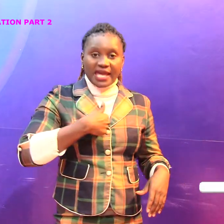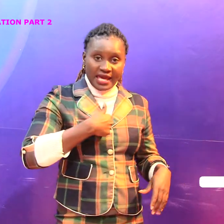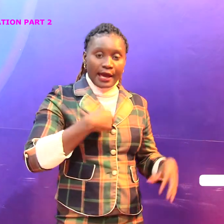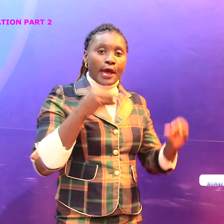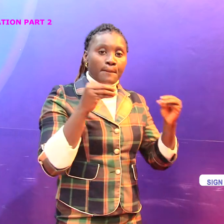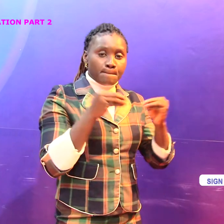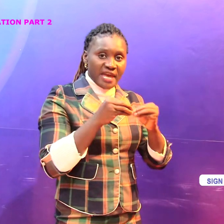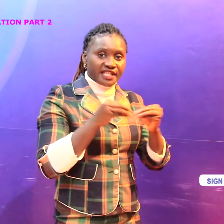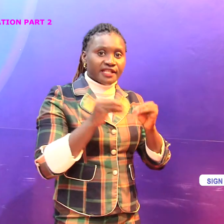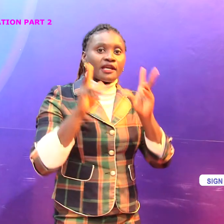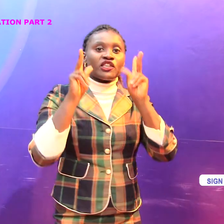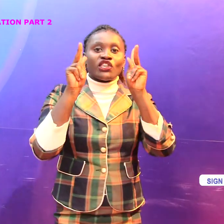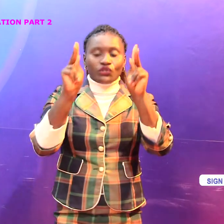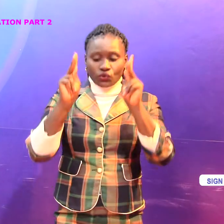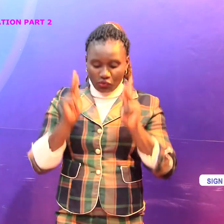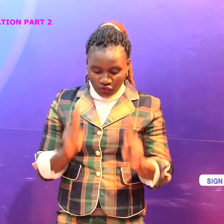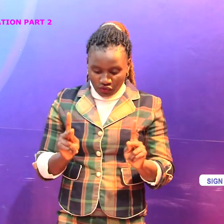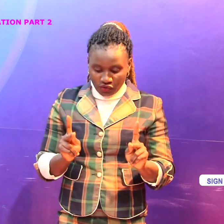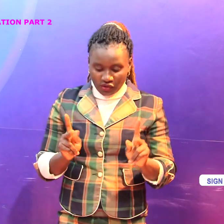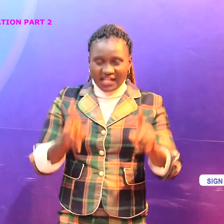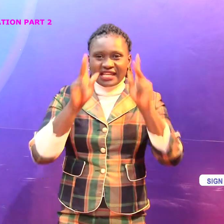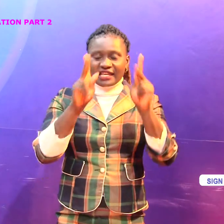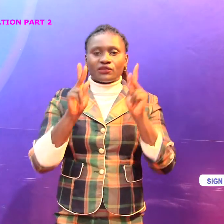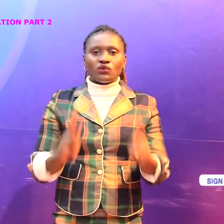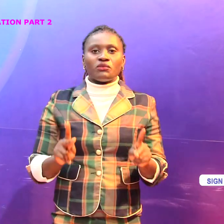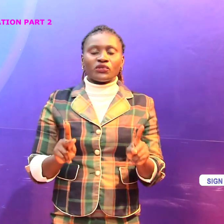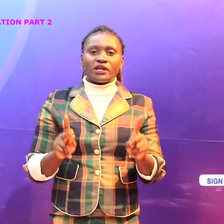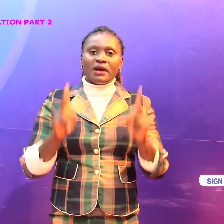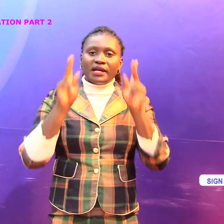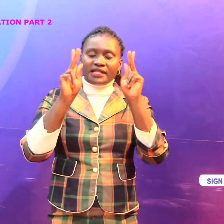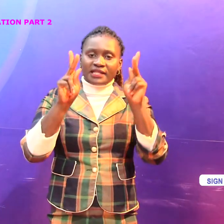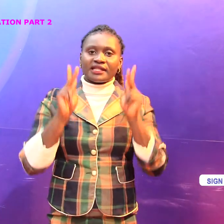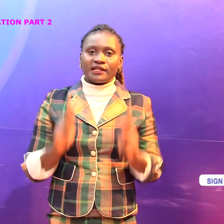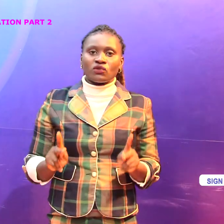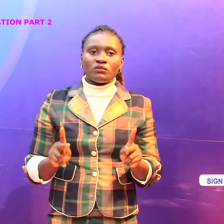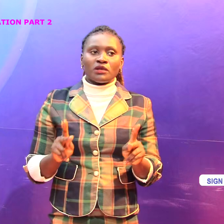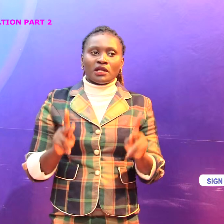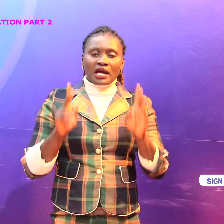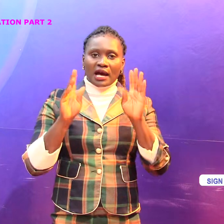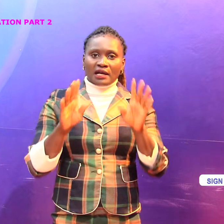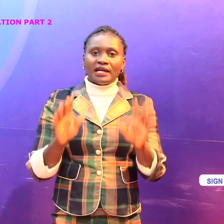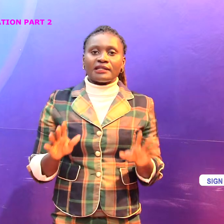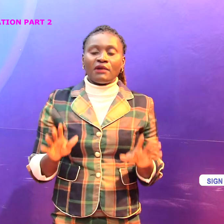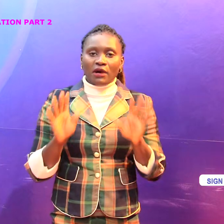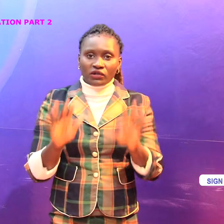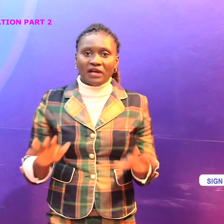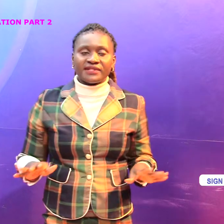me meet Kisumu. So remember, this is Kisumu. And remember also I've signed